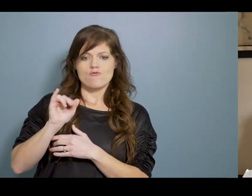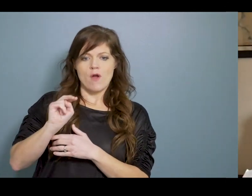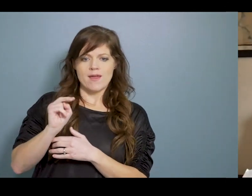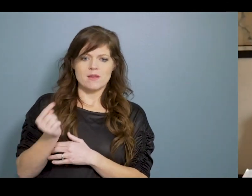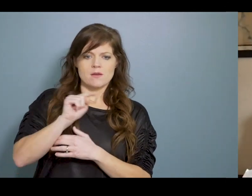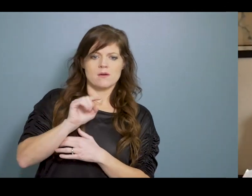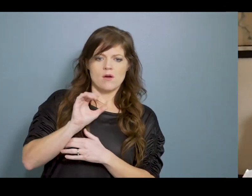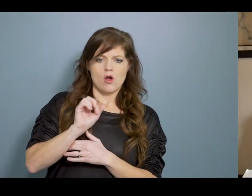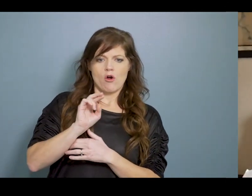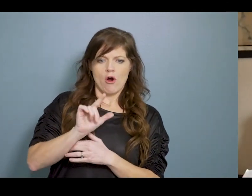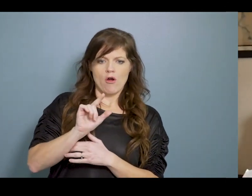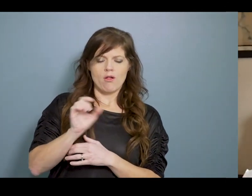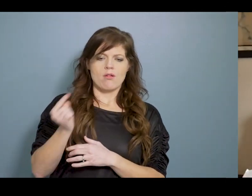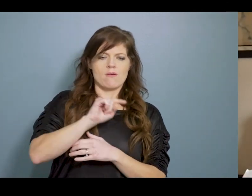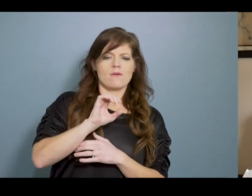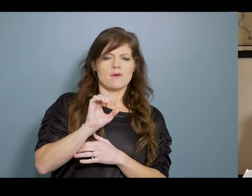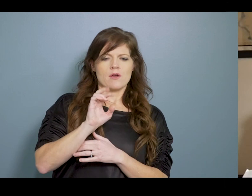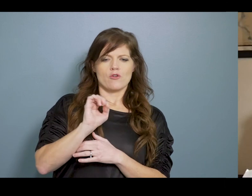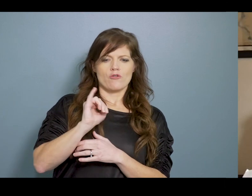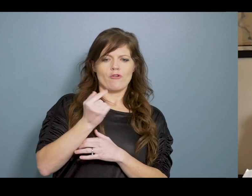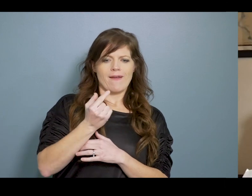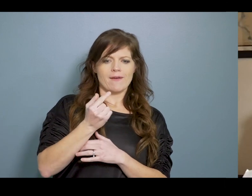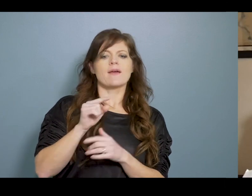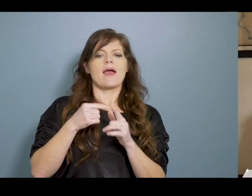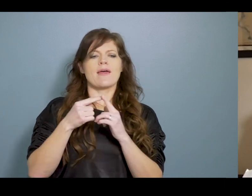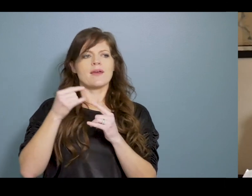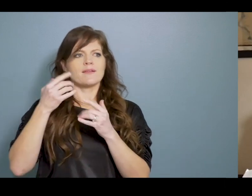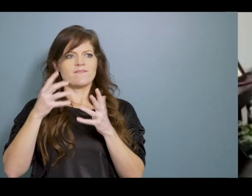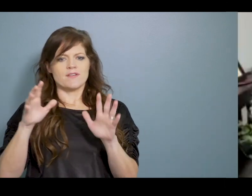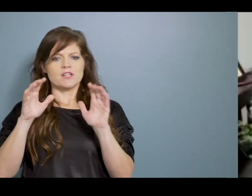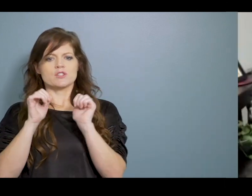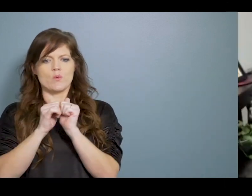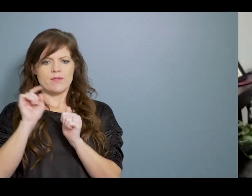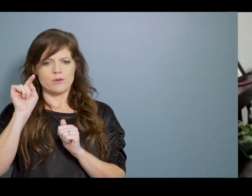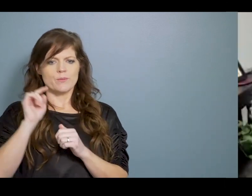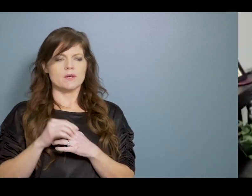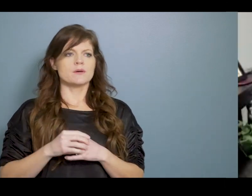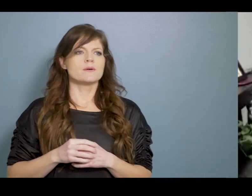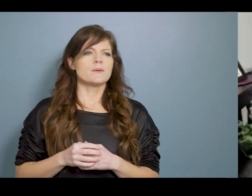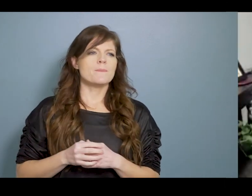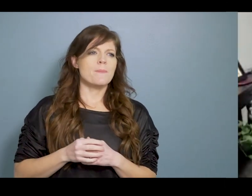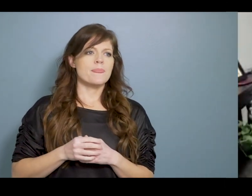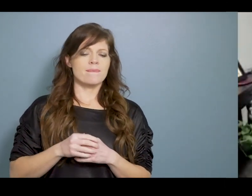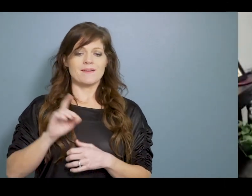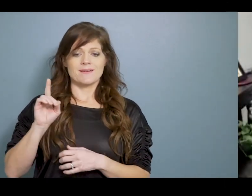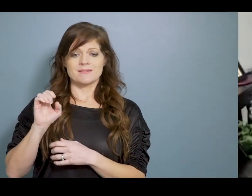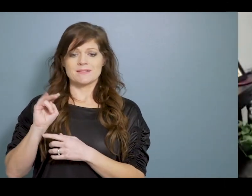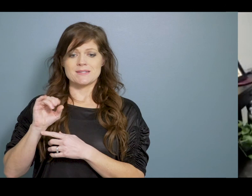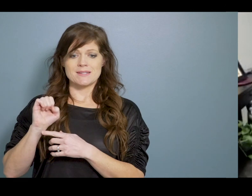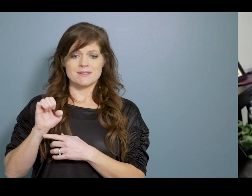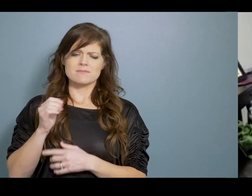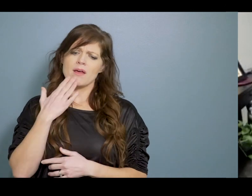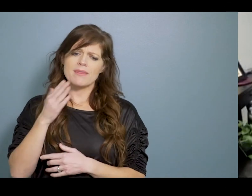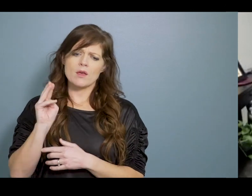Craig, and then Bert will finish up with you. Thank you, Mark. For me personally, listening